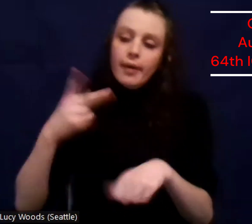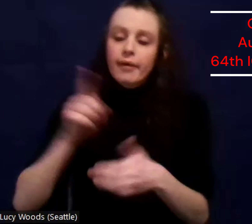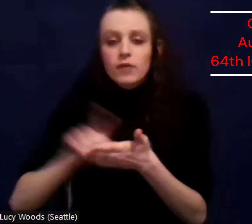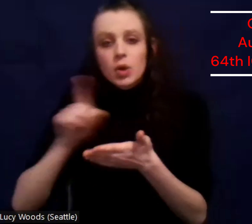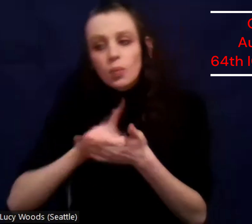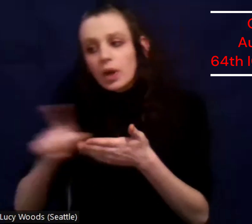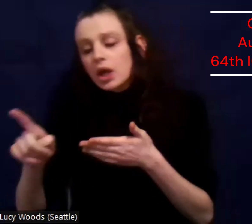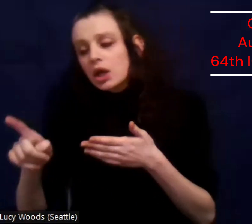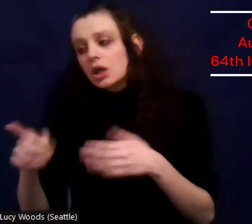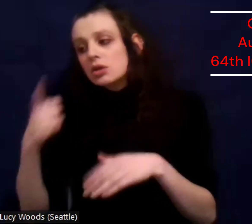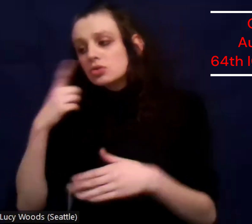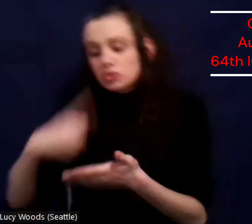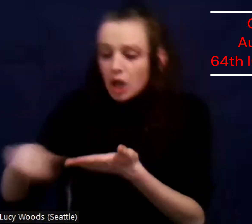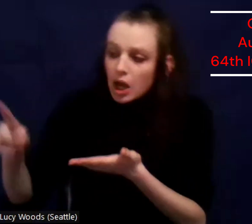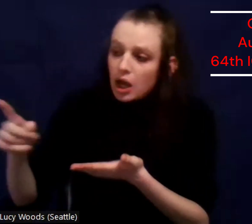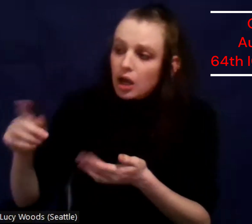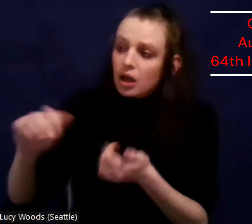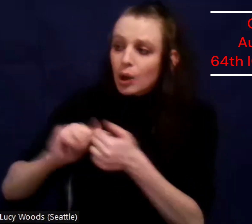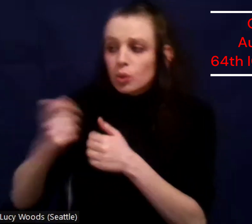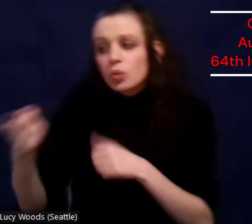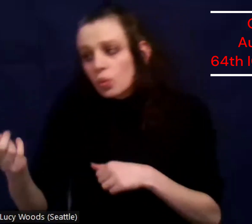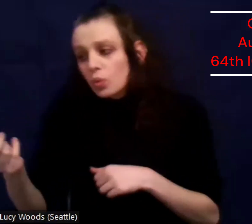doing. And